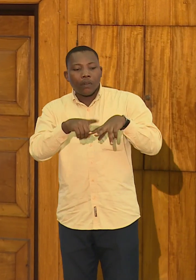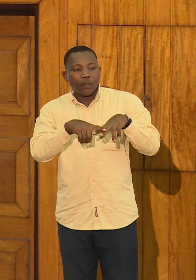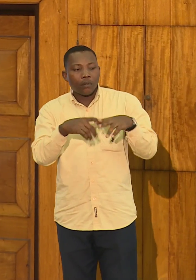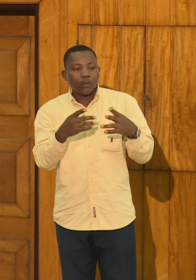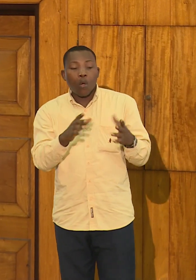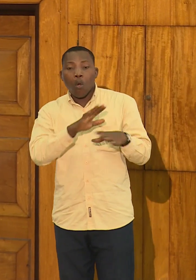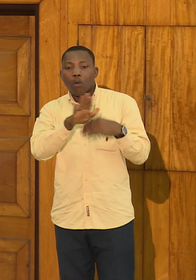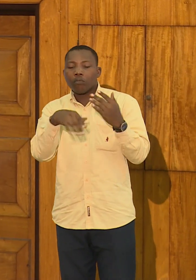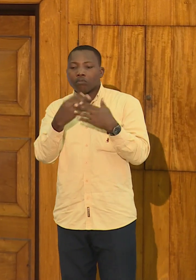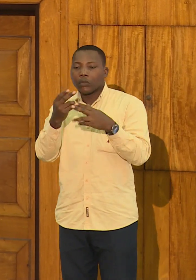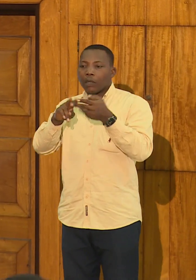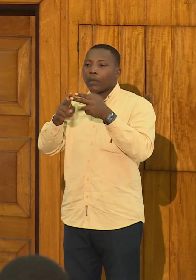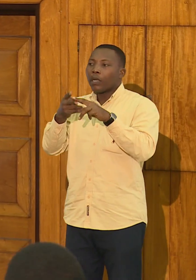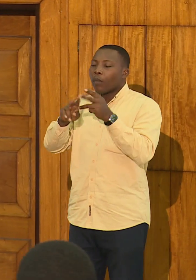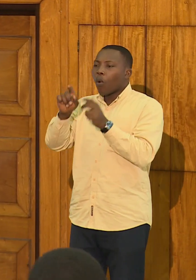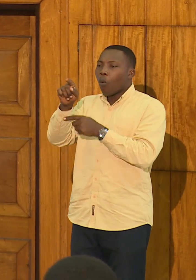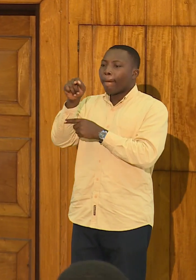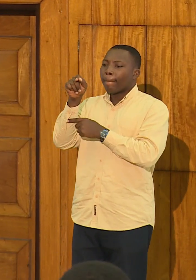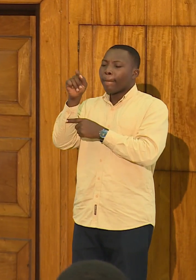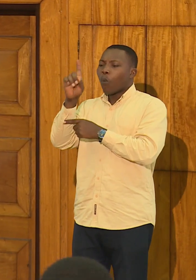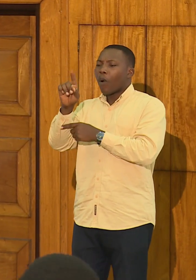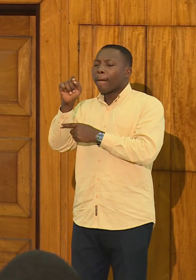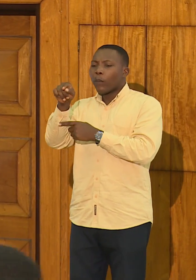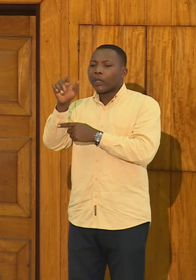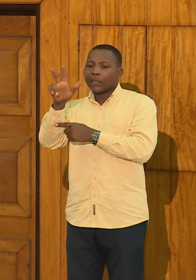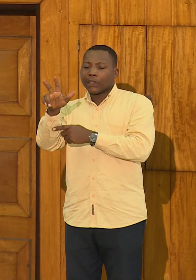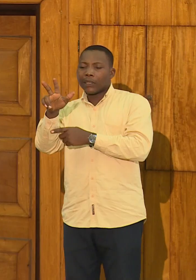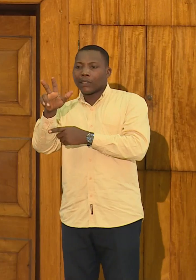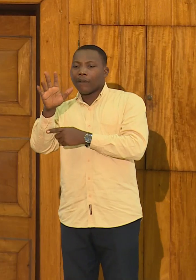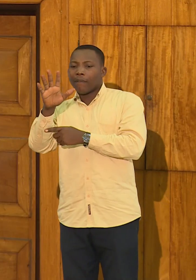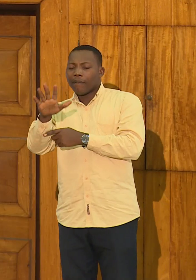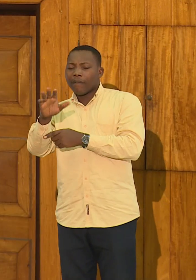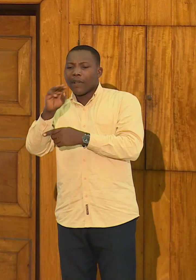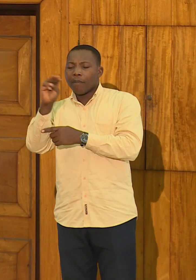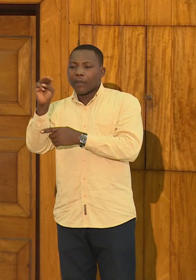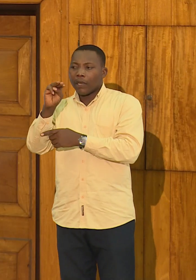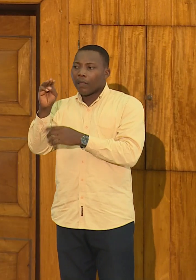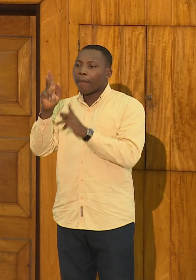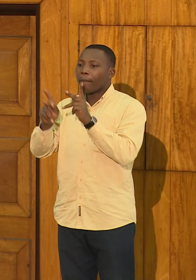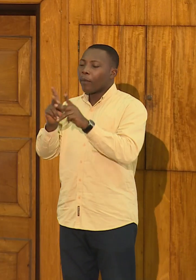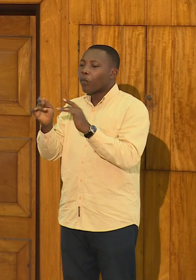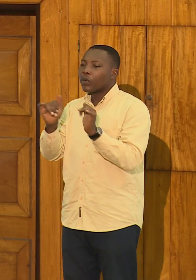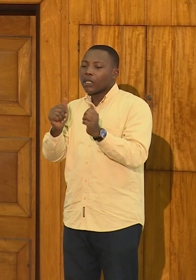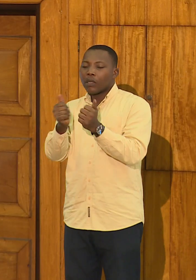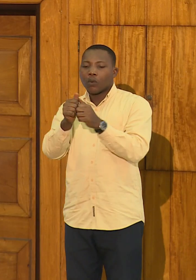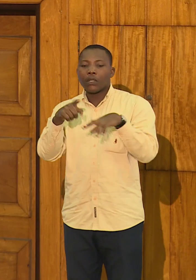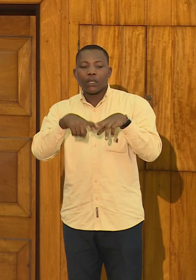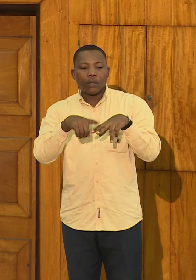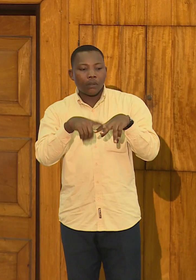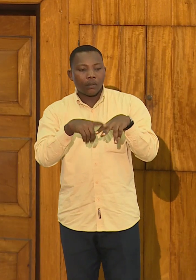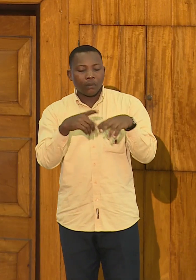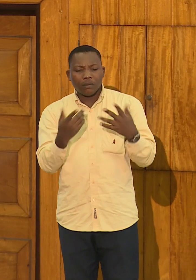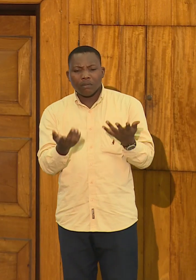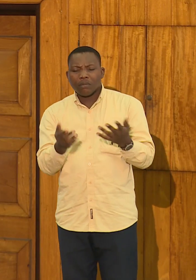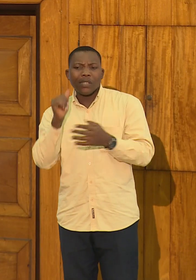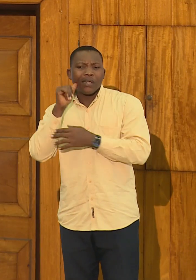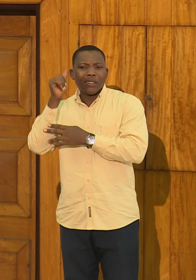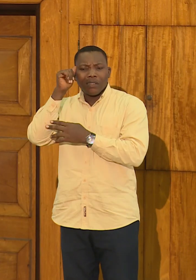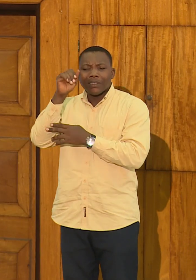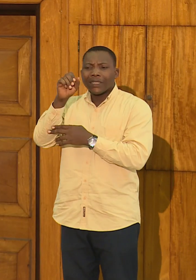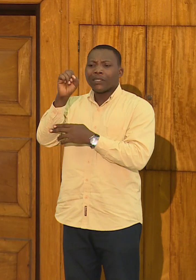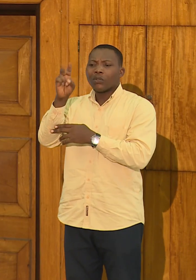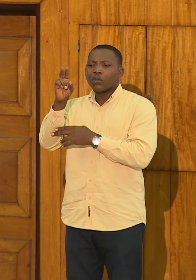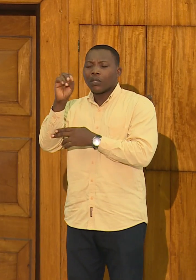estimated 1.35 million people living with HIV, the overall prevalence for adults was around